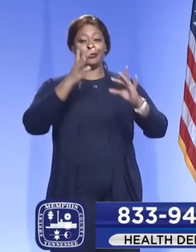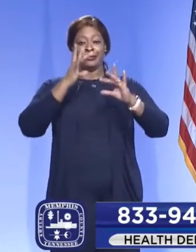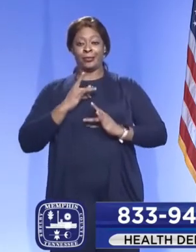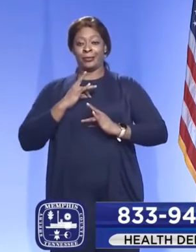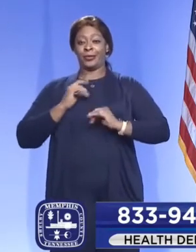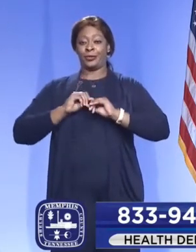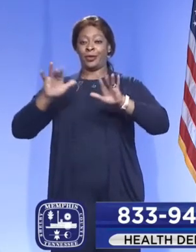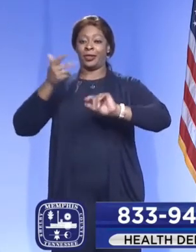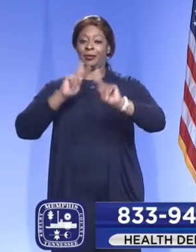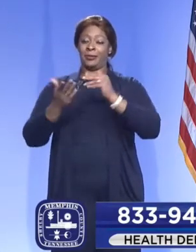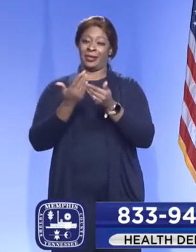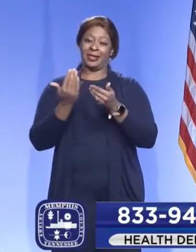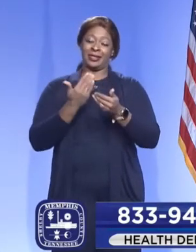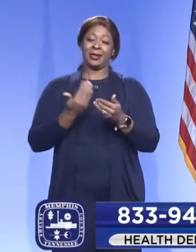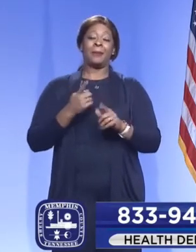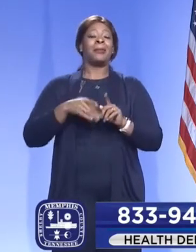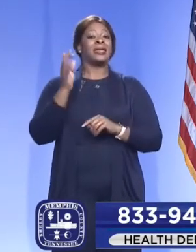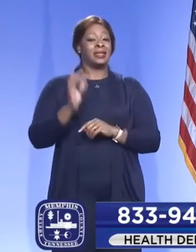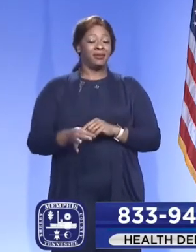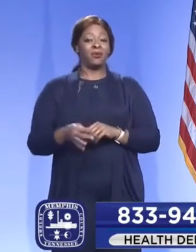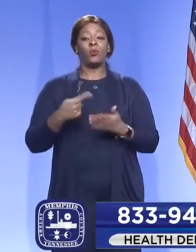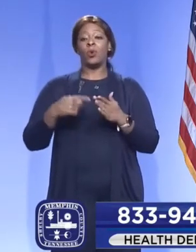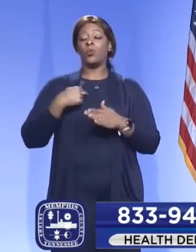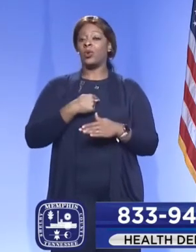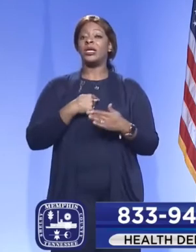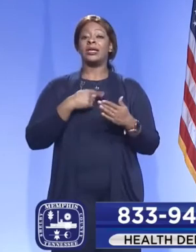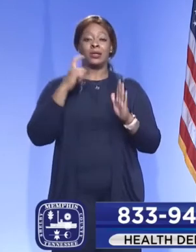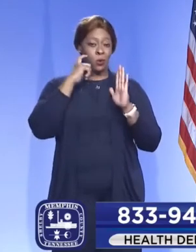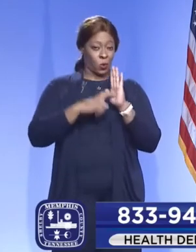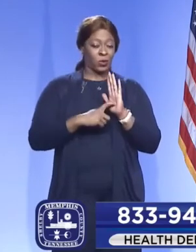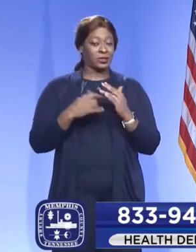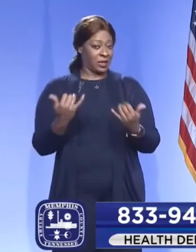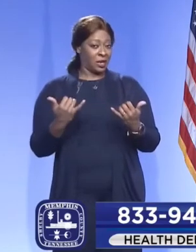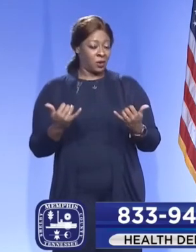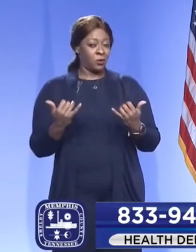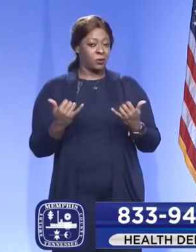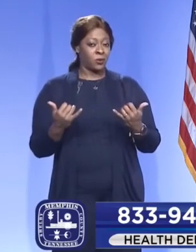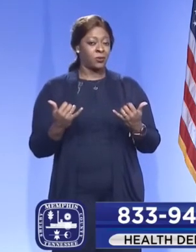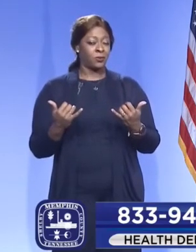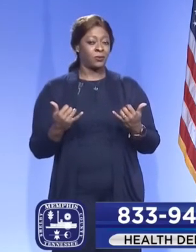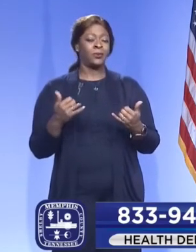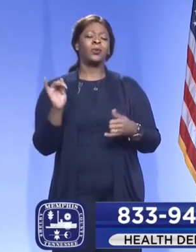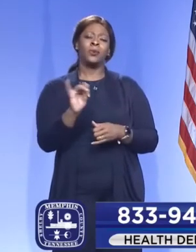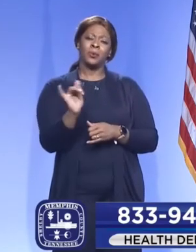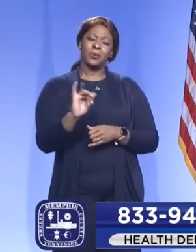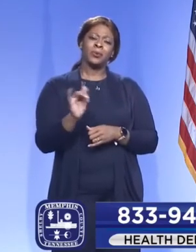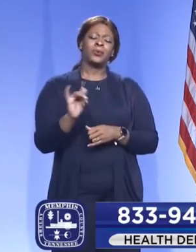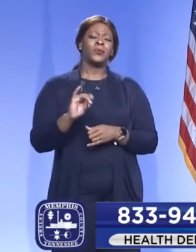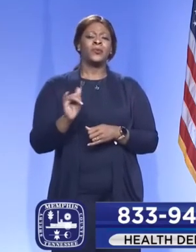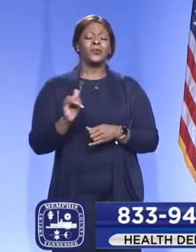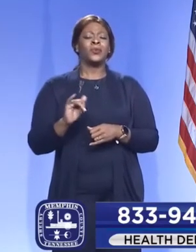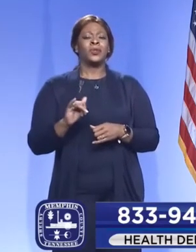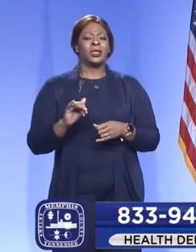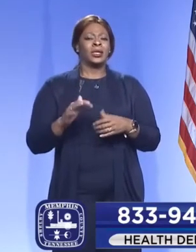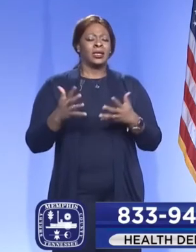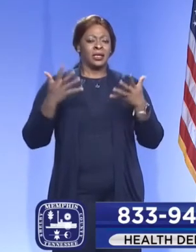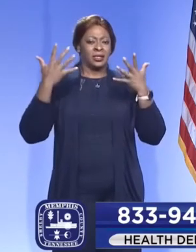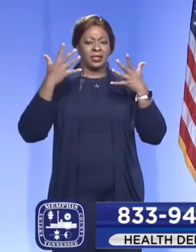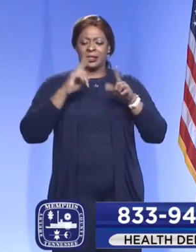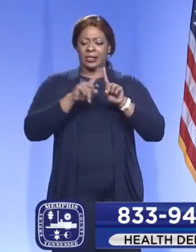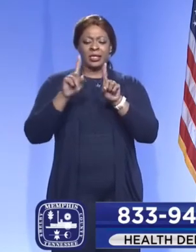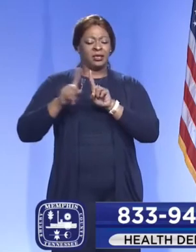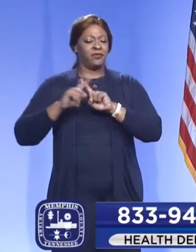become more relaxed, stop wearing our masks, stop washing our hands, start attending a large gathering